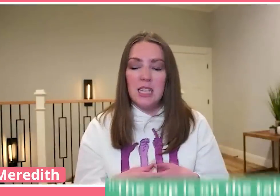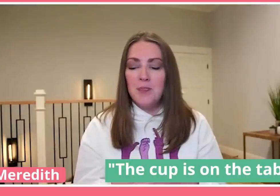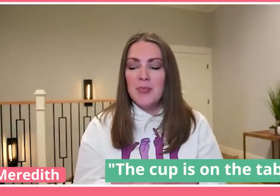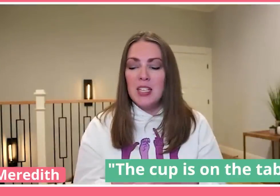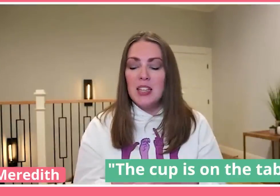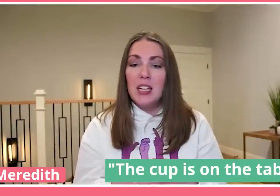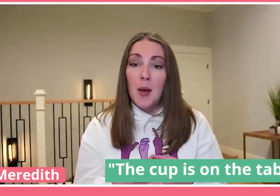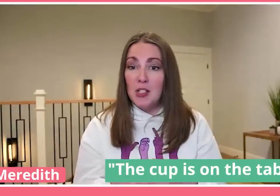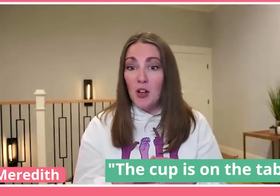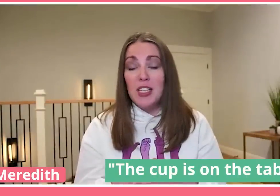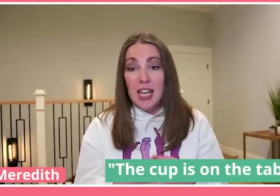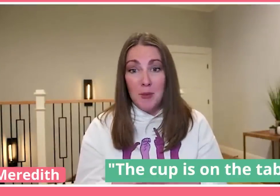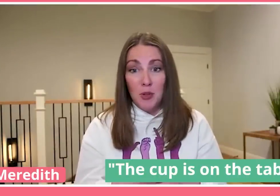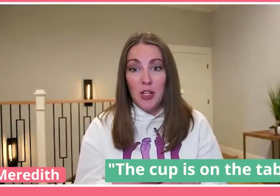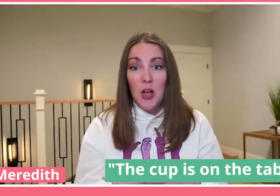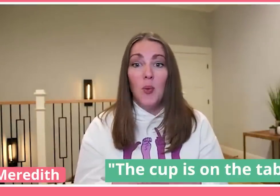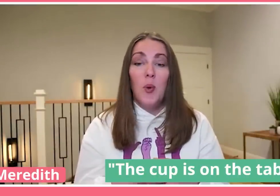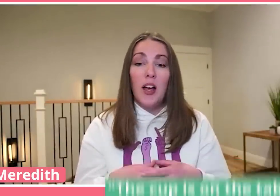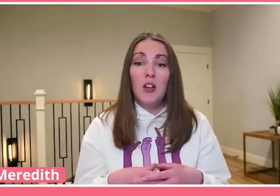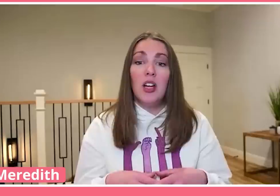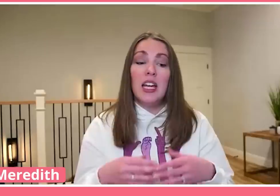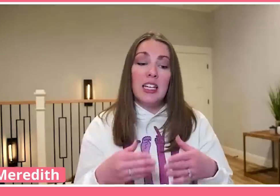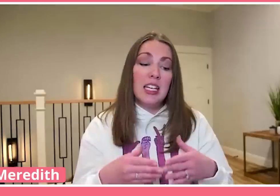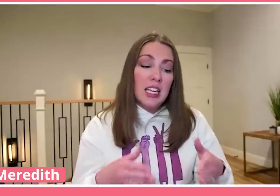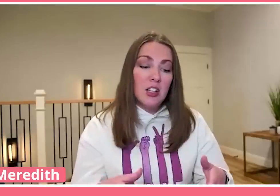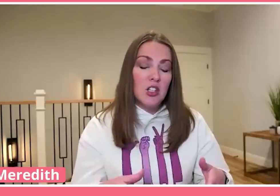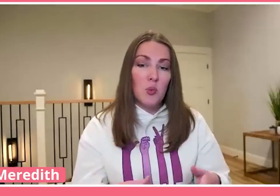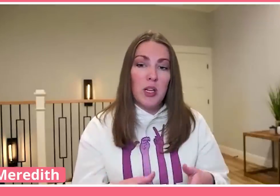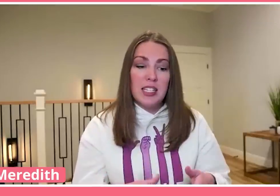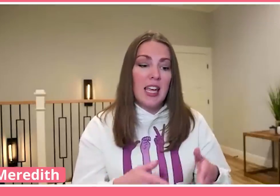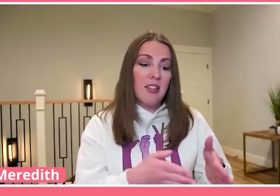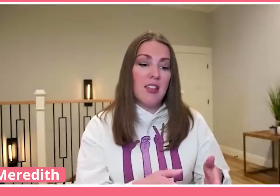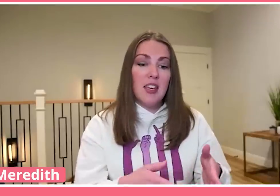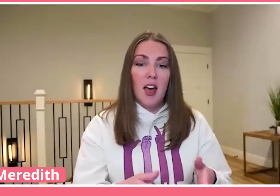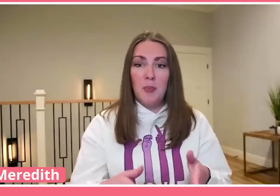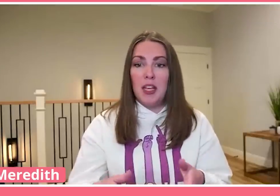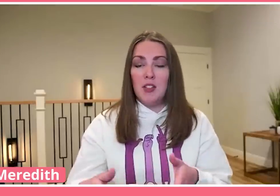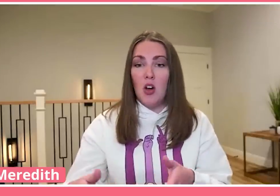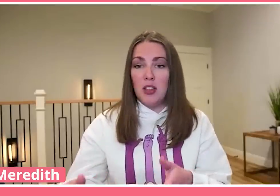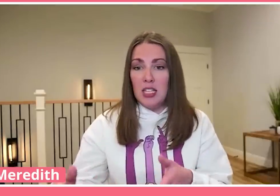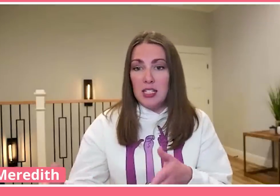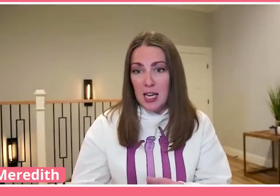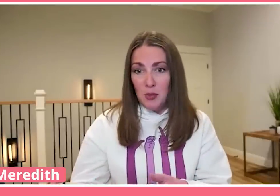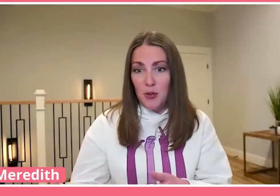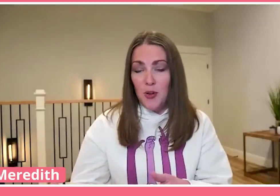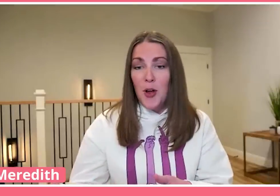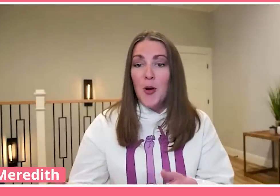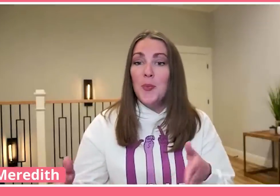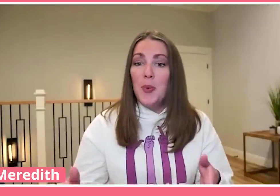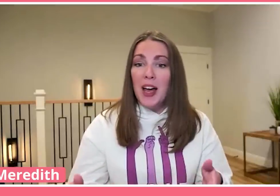the cup is on the table. Well, in English, we say the cup is on the table, but